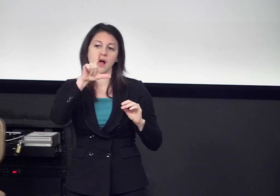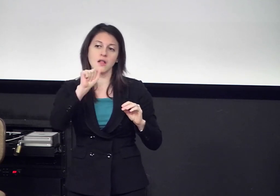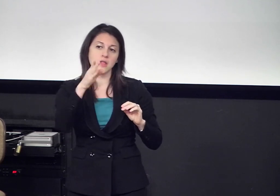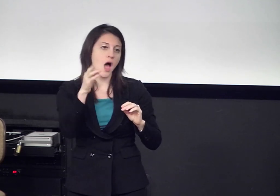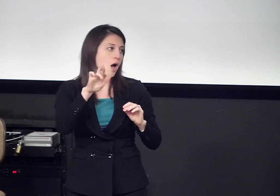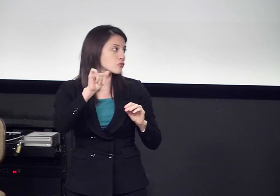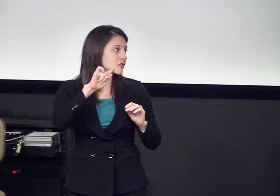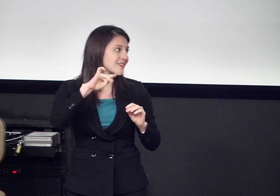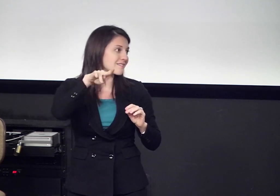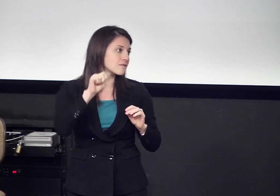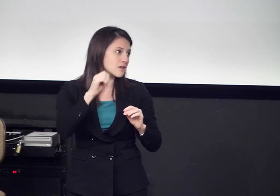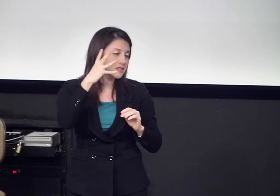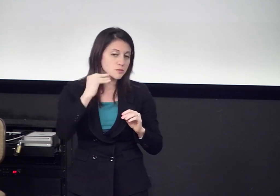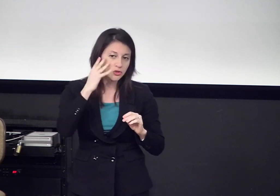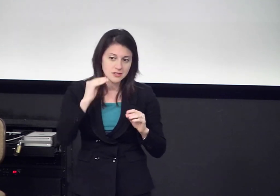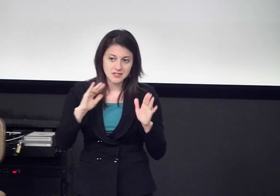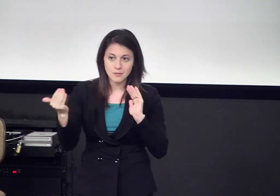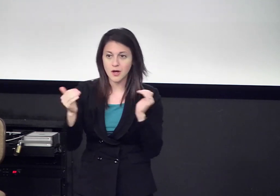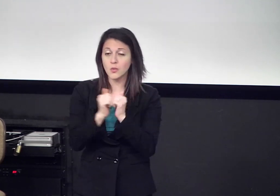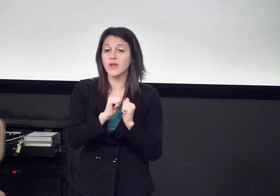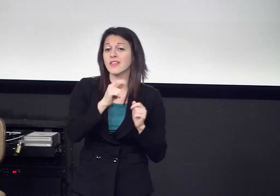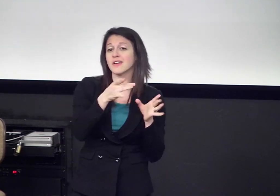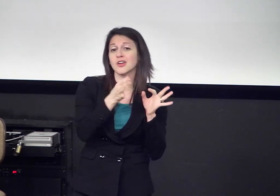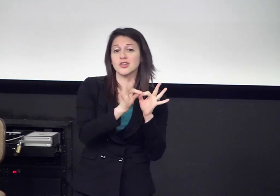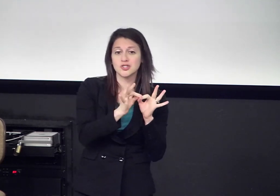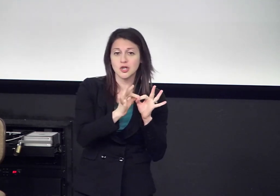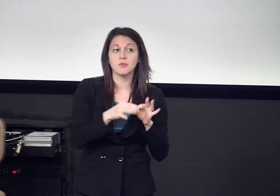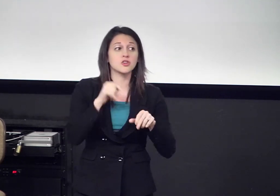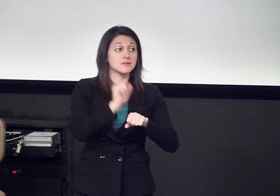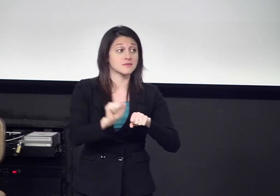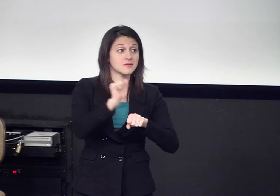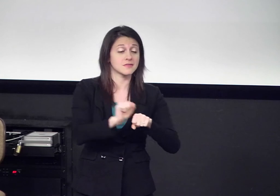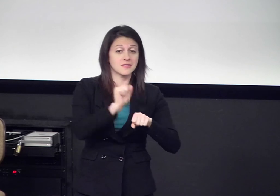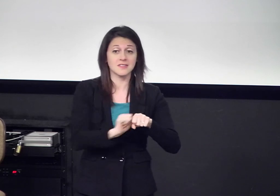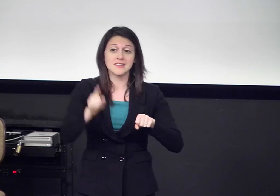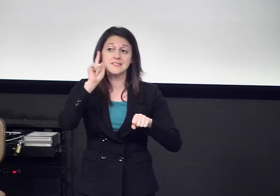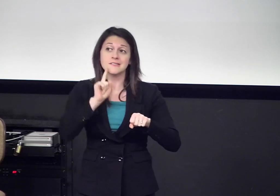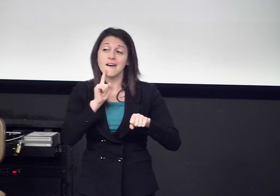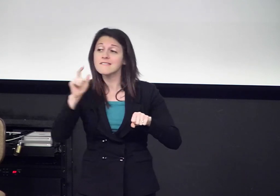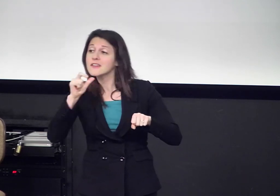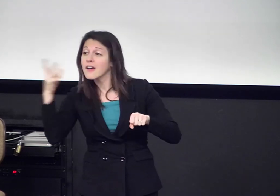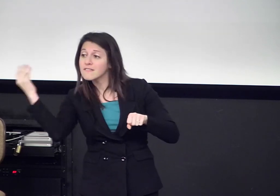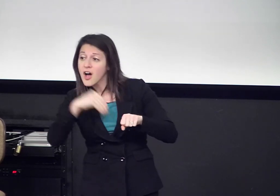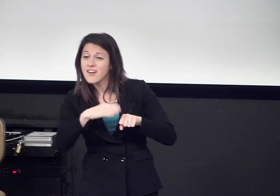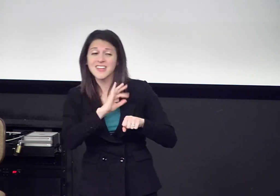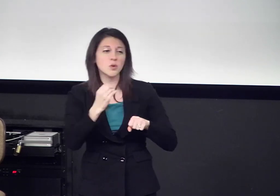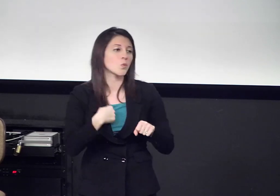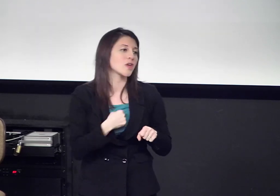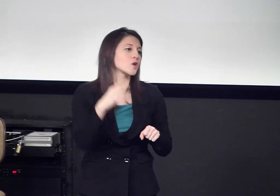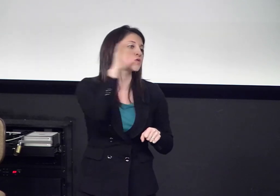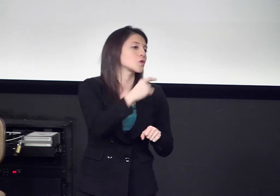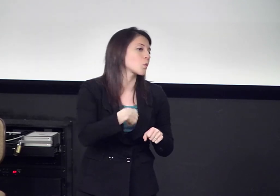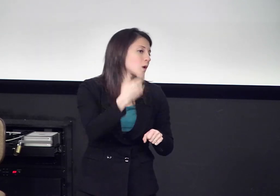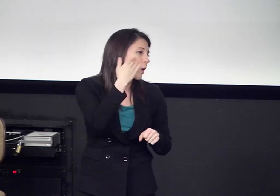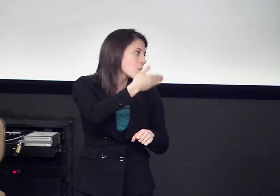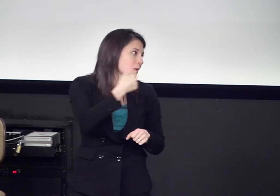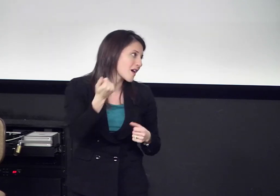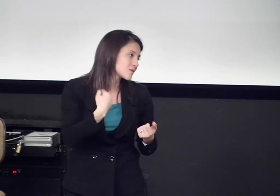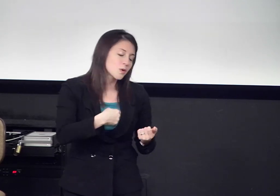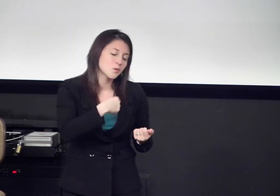services. And I think that this would be a collaborative experience that would work, as opposed to interpreters doing the work for the deaf